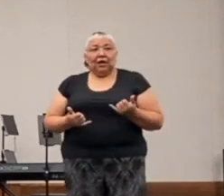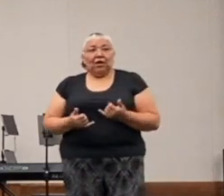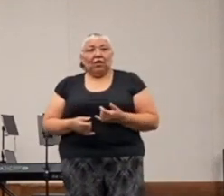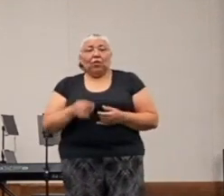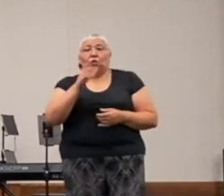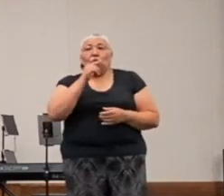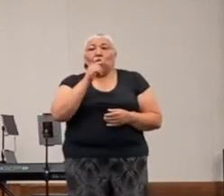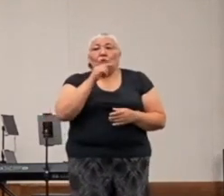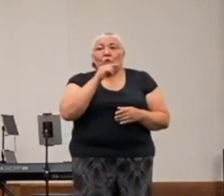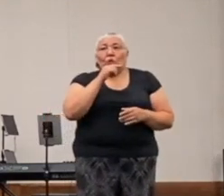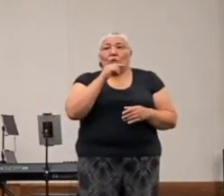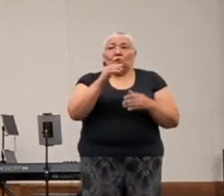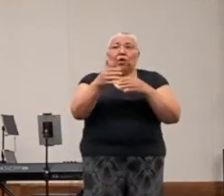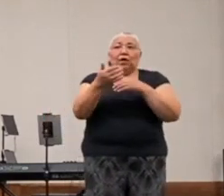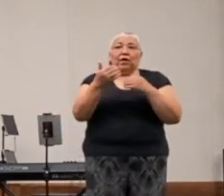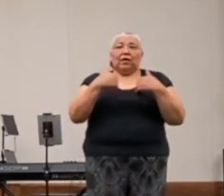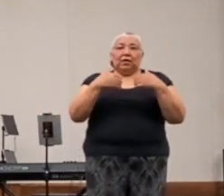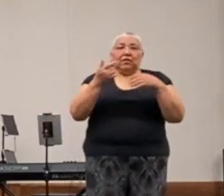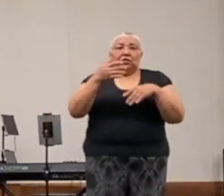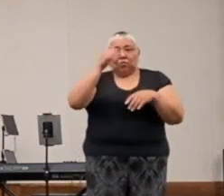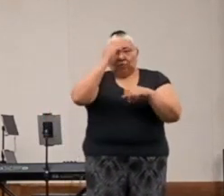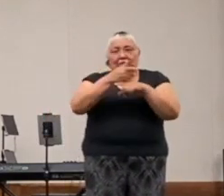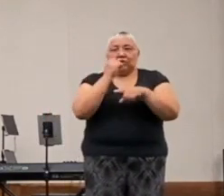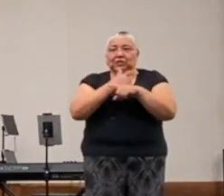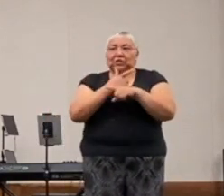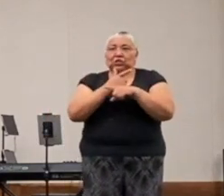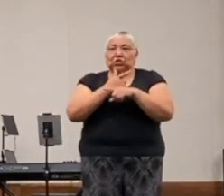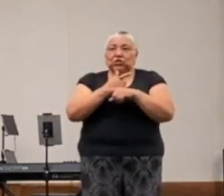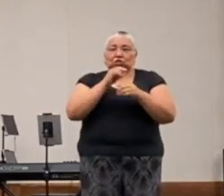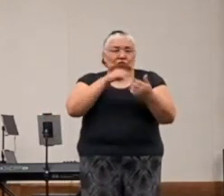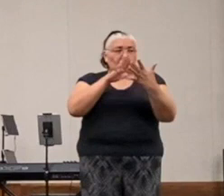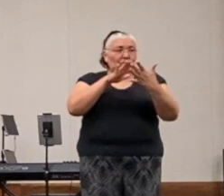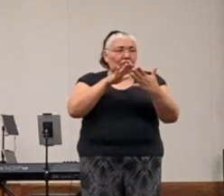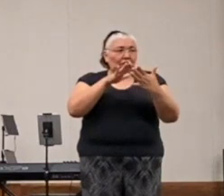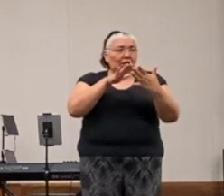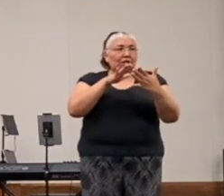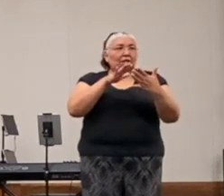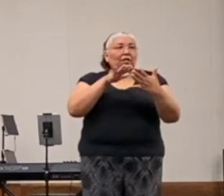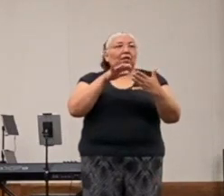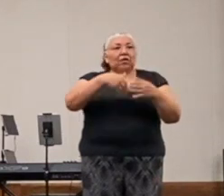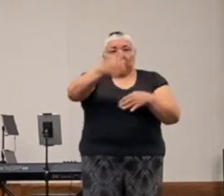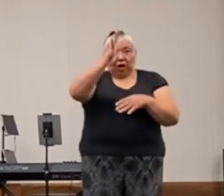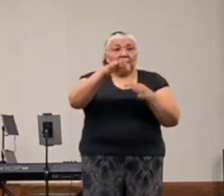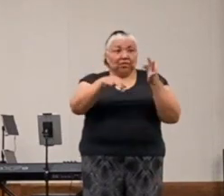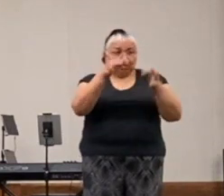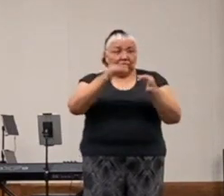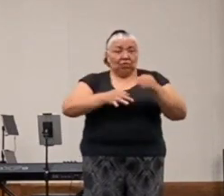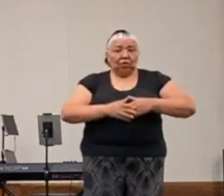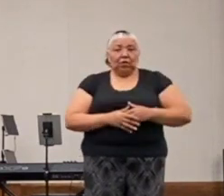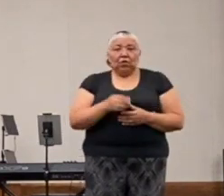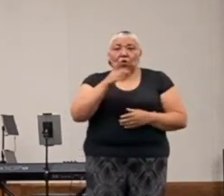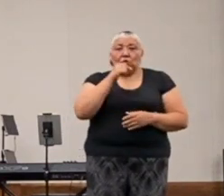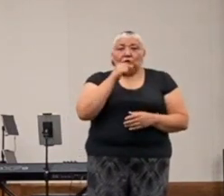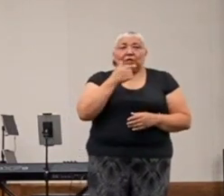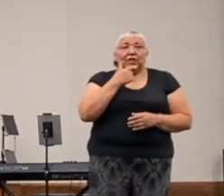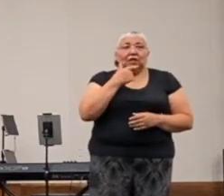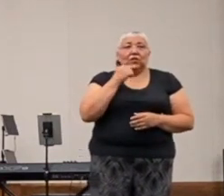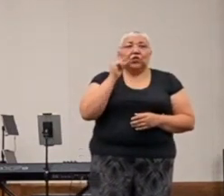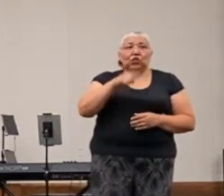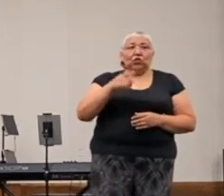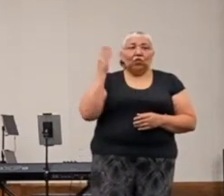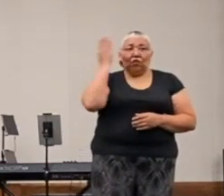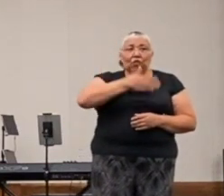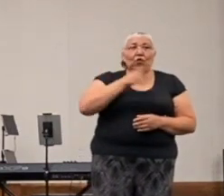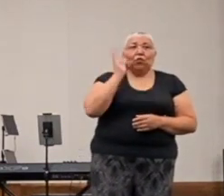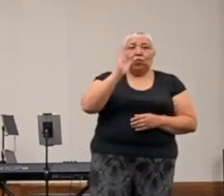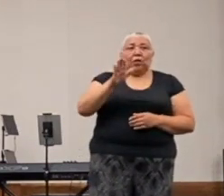Whoever insults his brother or sister will be subject to the court. Guess what? God is the court. Okay? Whoever says, you fool,